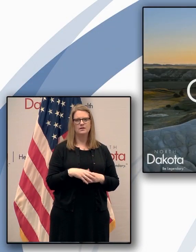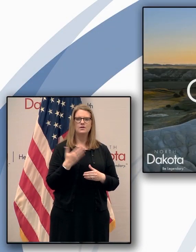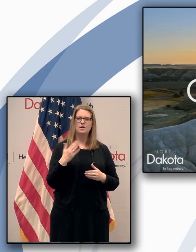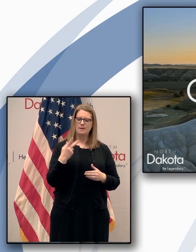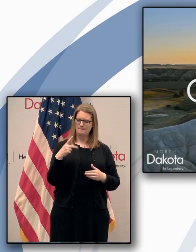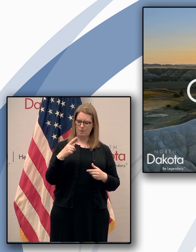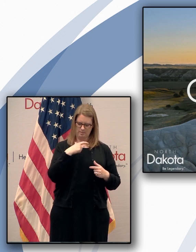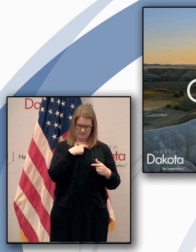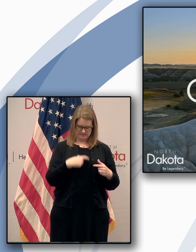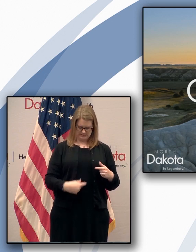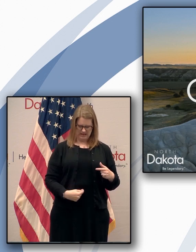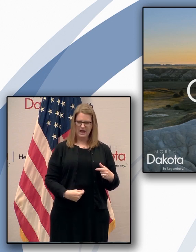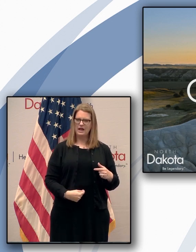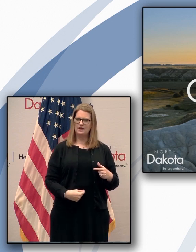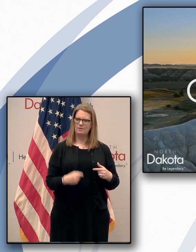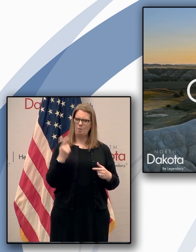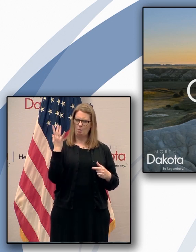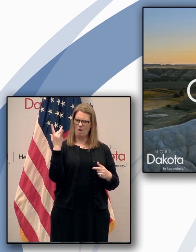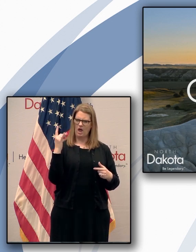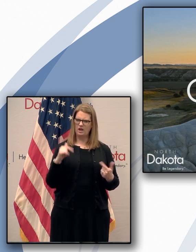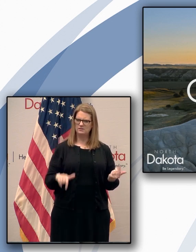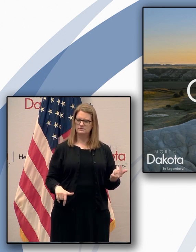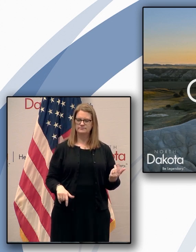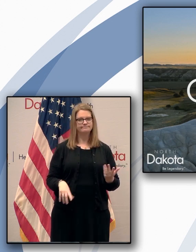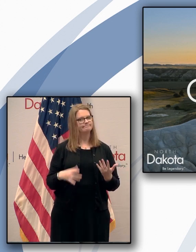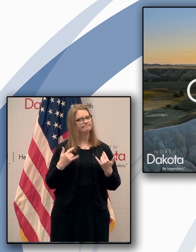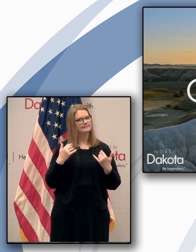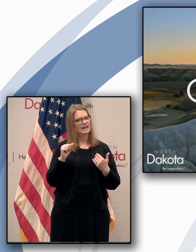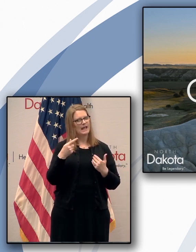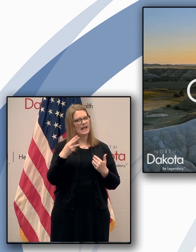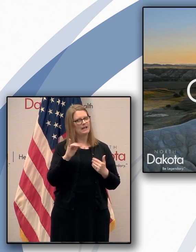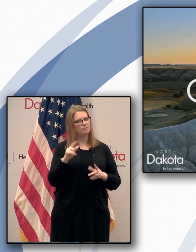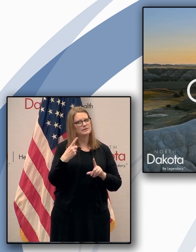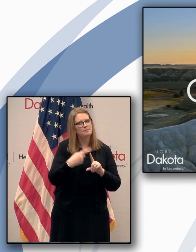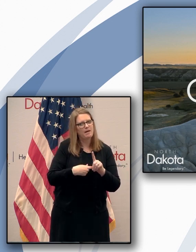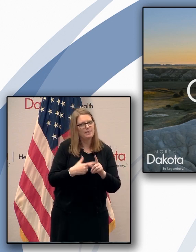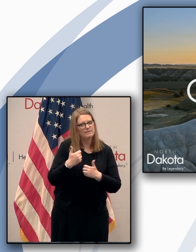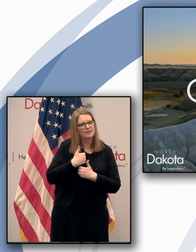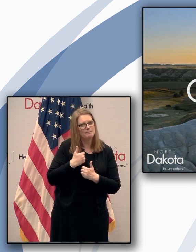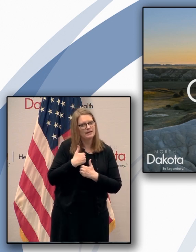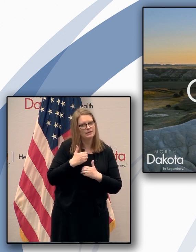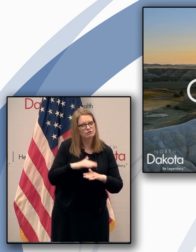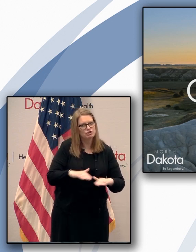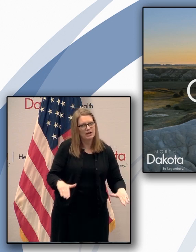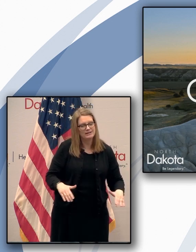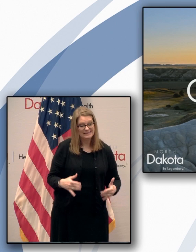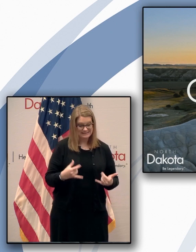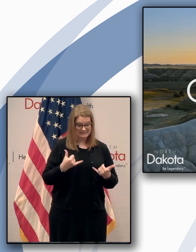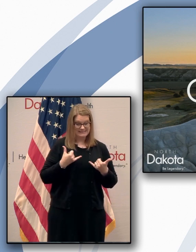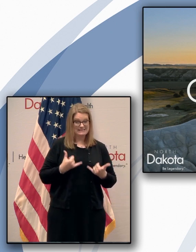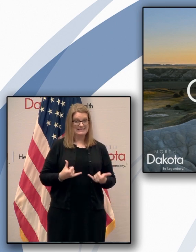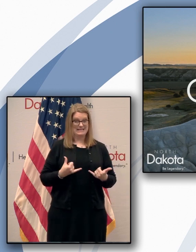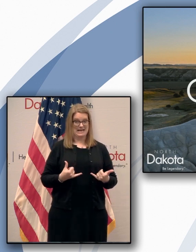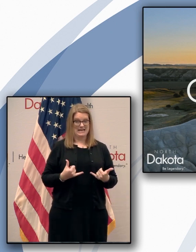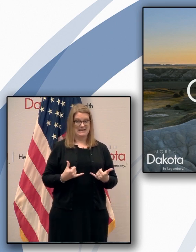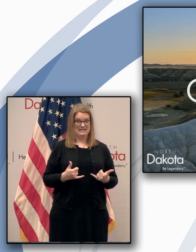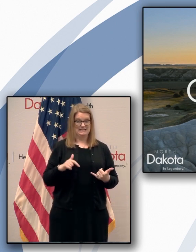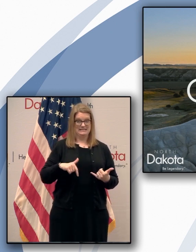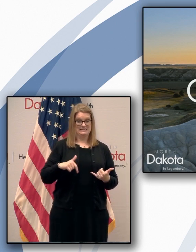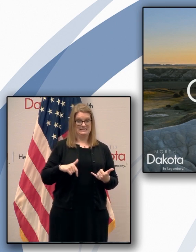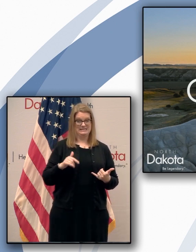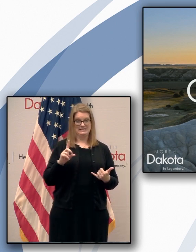tie today? And the answer to that is that today, April, is the month of the military child. Today, this very